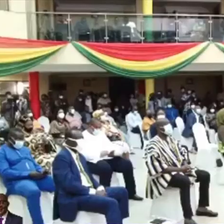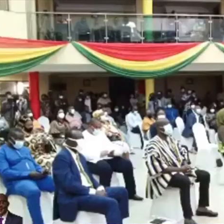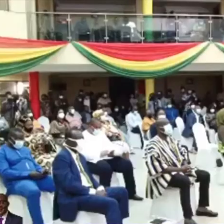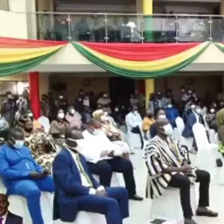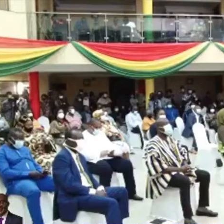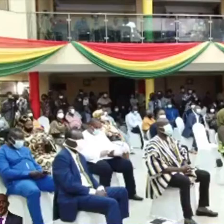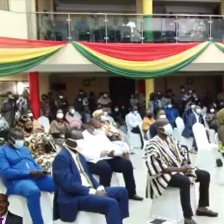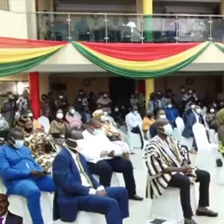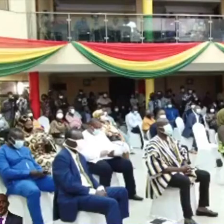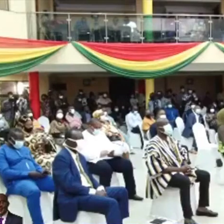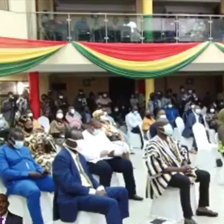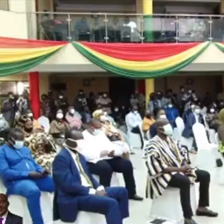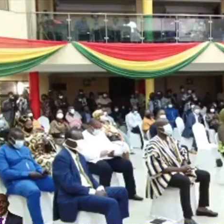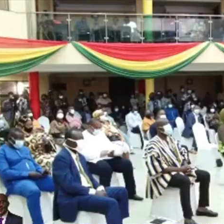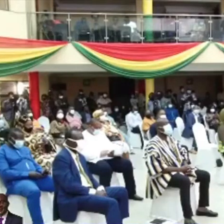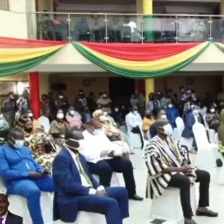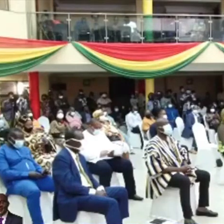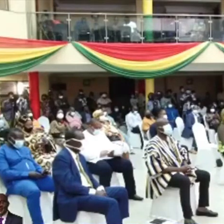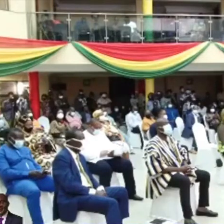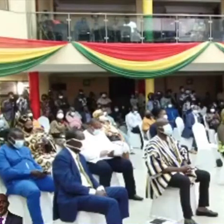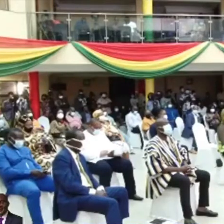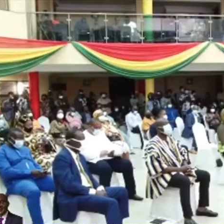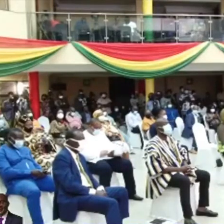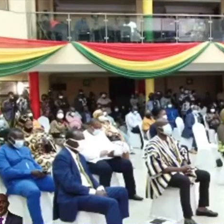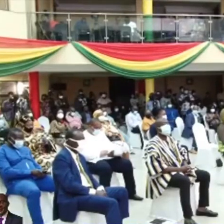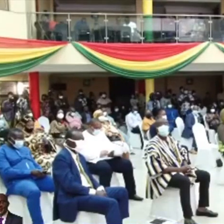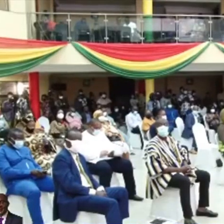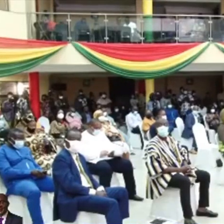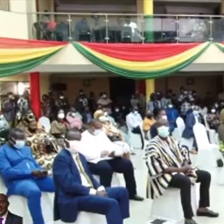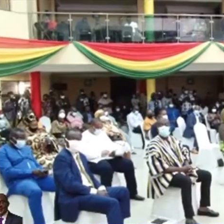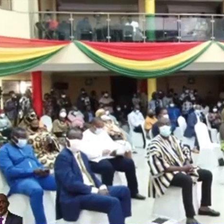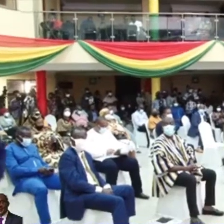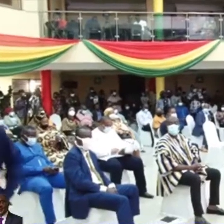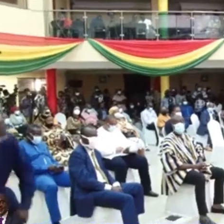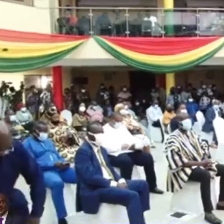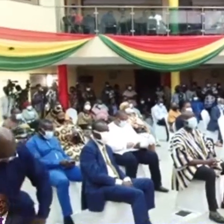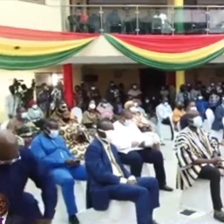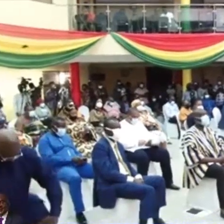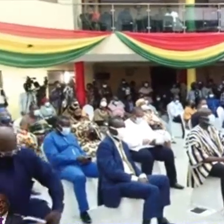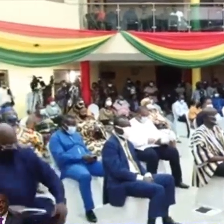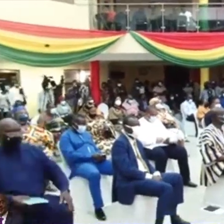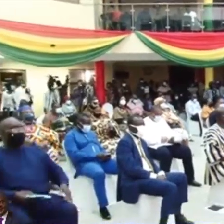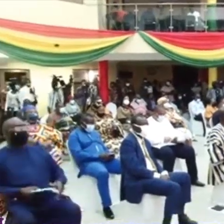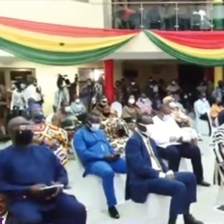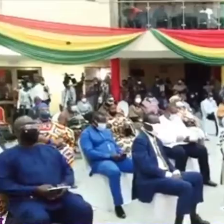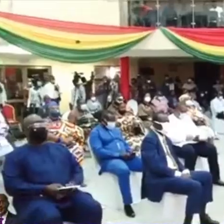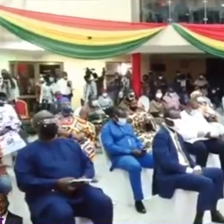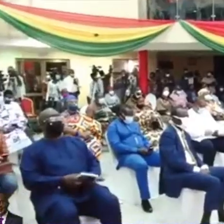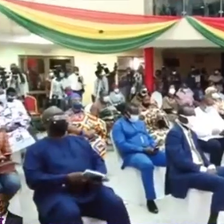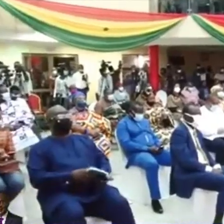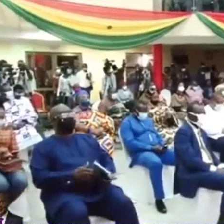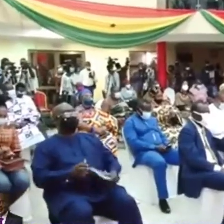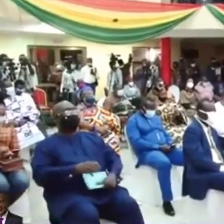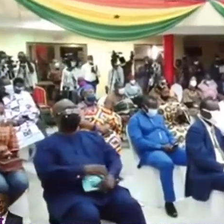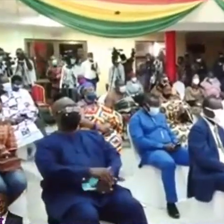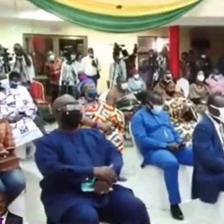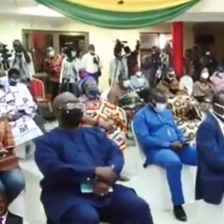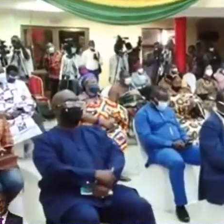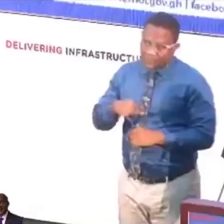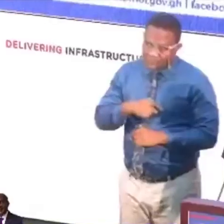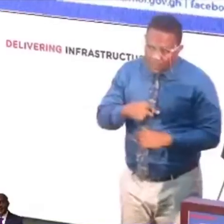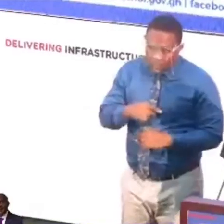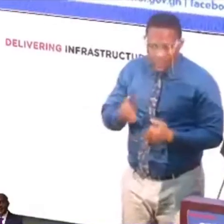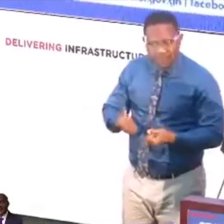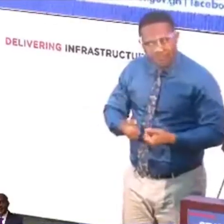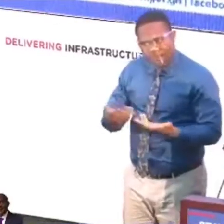Thank you very much, Your Excellency, the Vice President of the Republic of Ghana. Indeed, we are